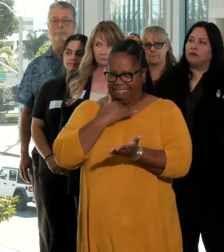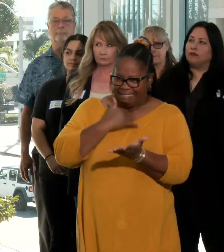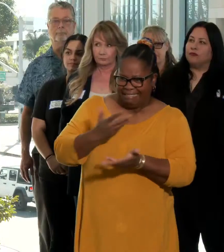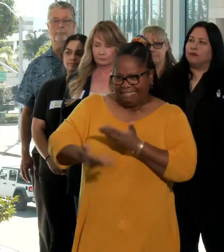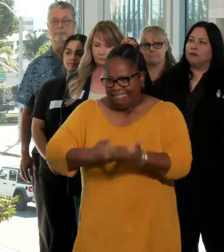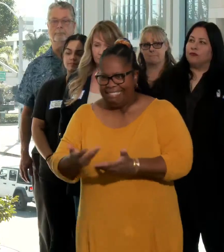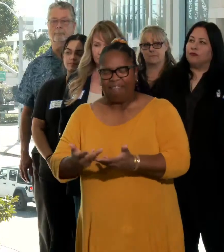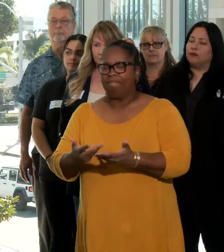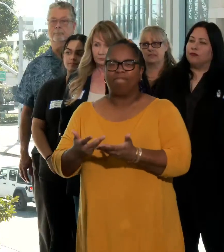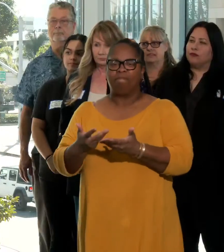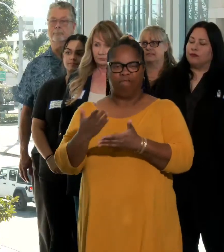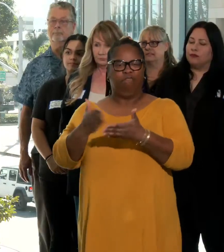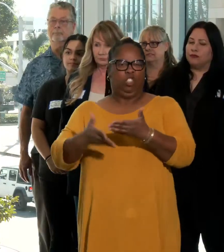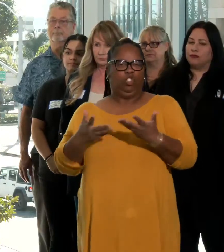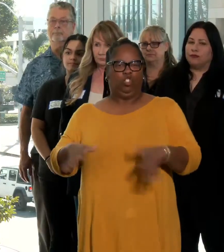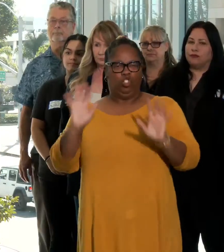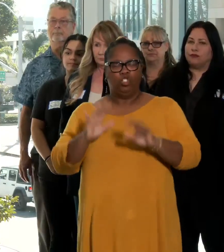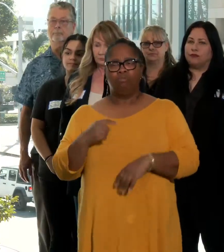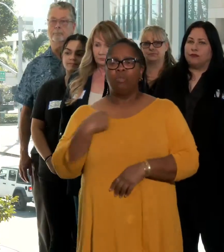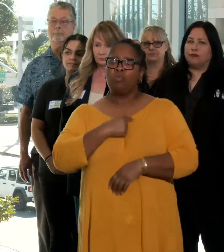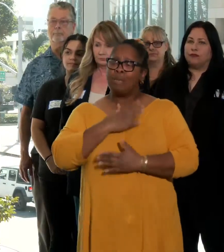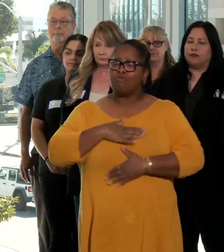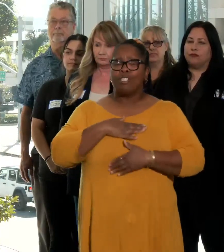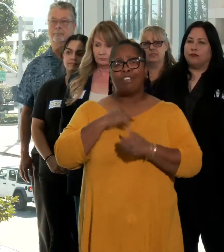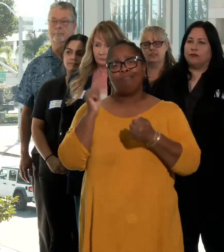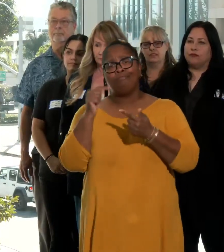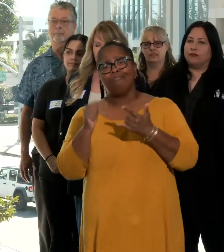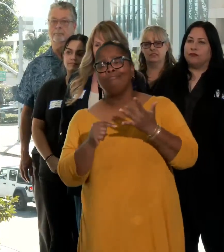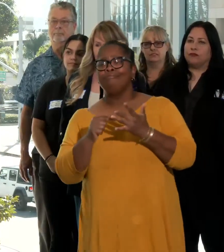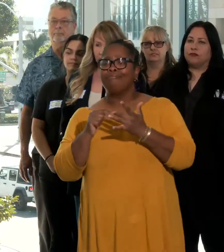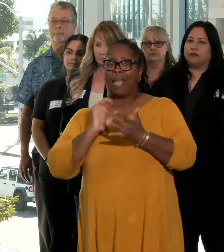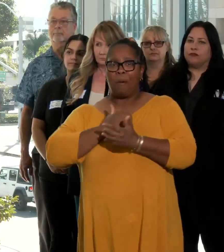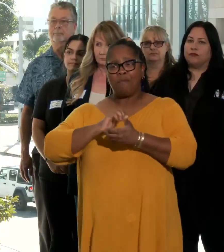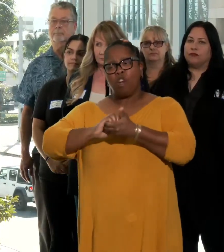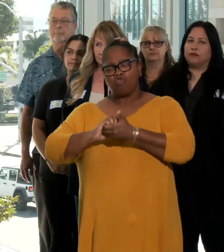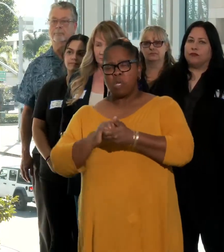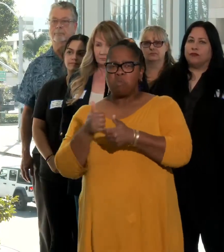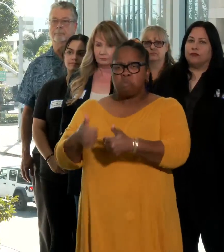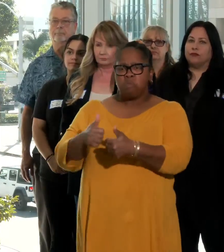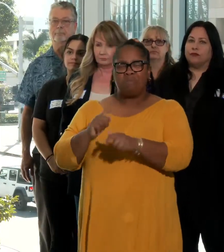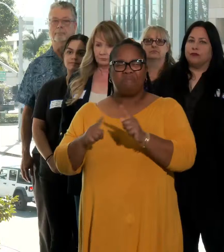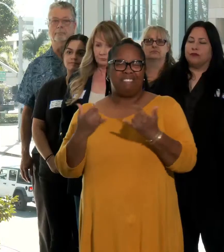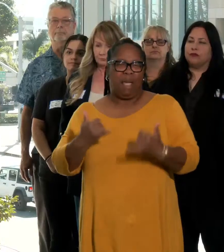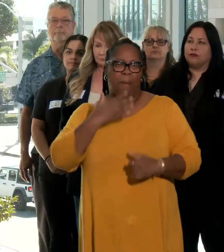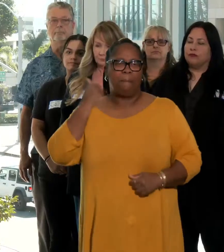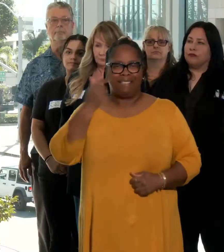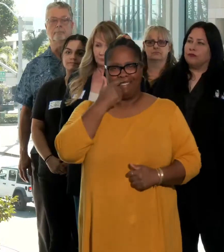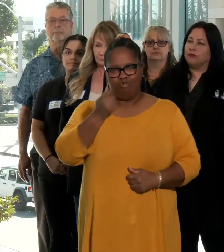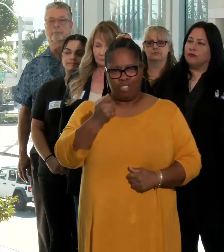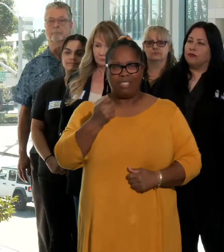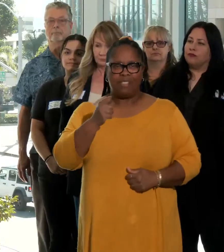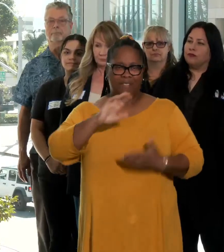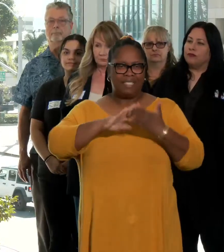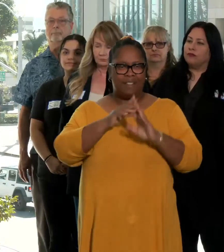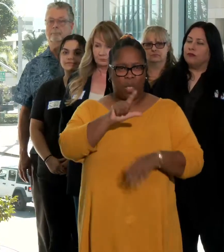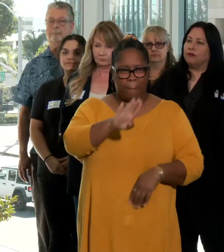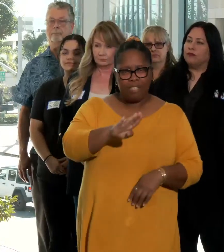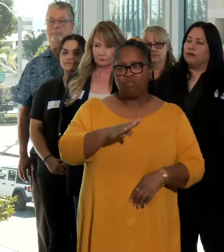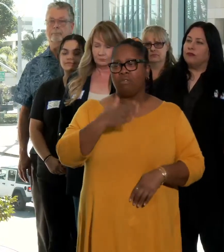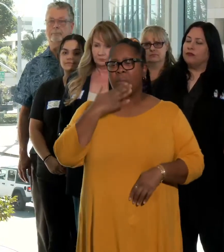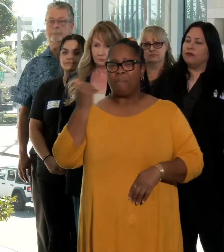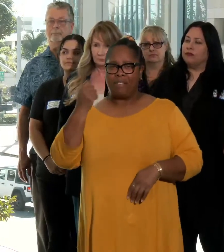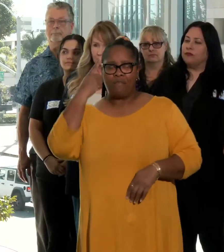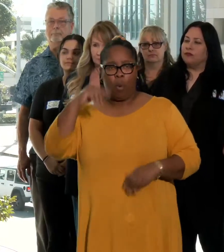appreciate aspects of the longstanding partnership, it's now in the best interest of the city of Long Beach, the best interest of the animals